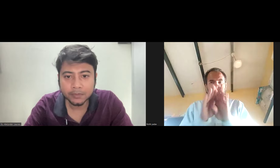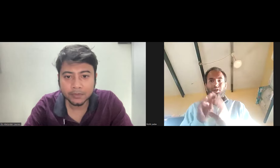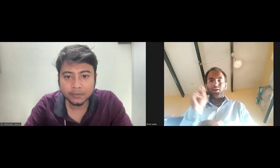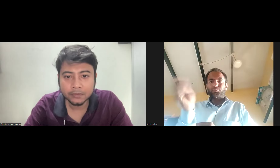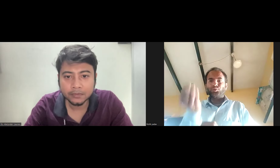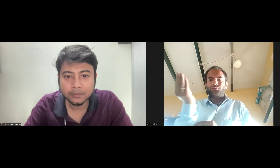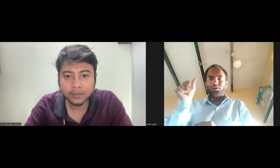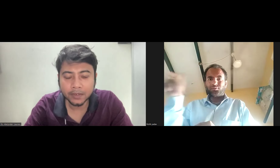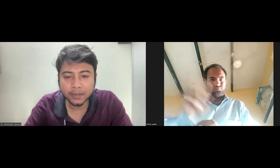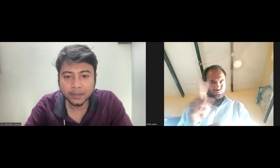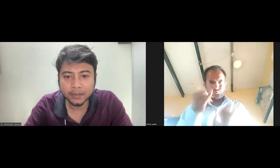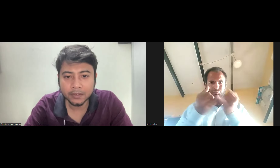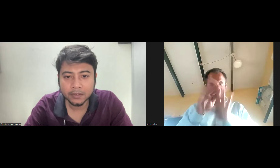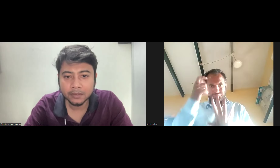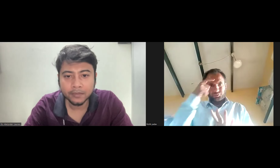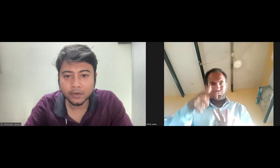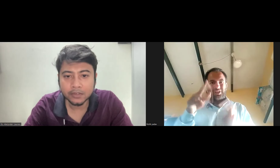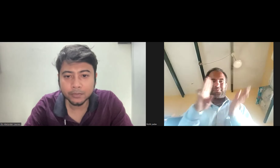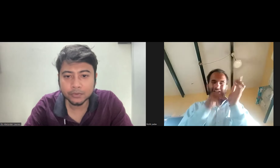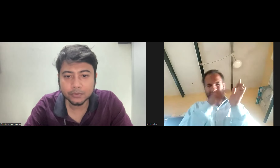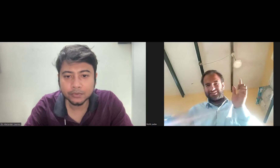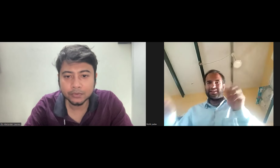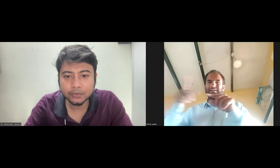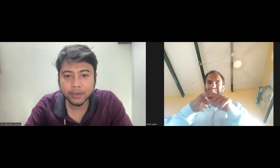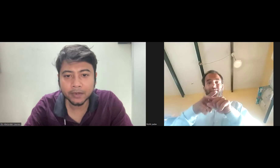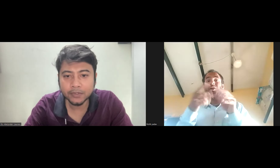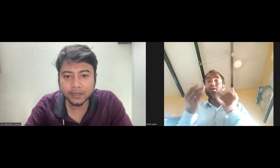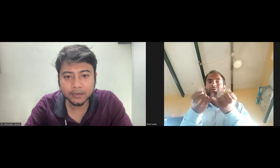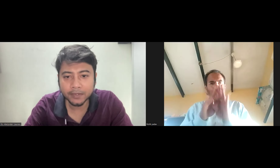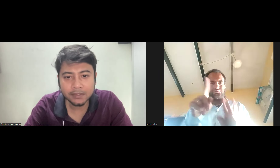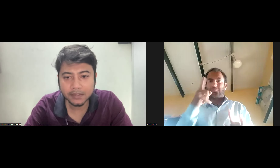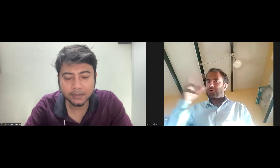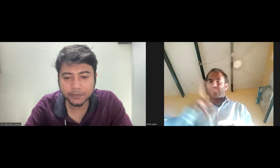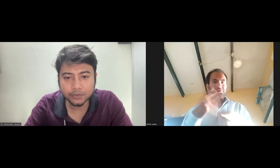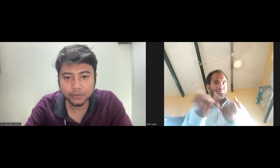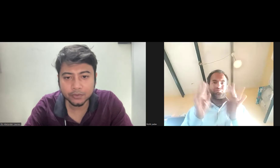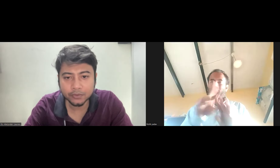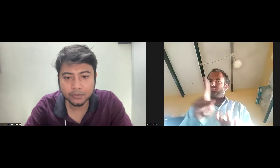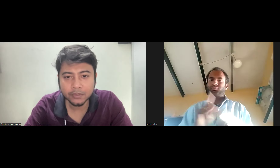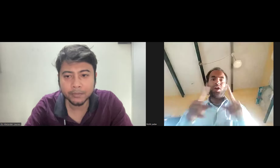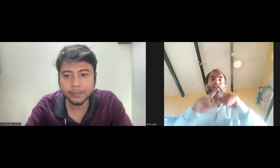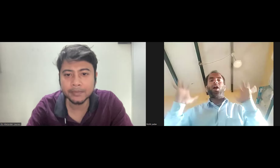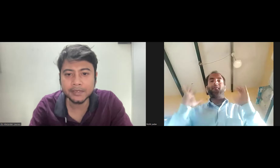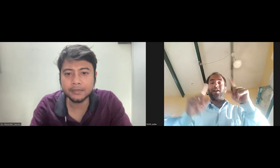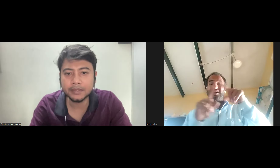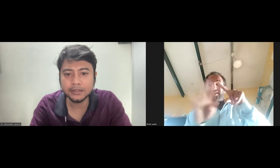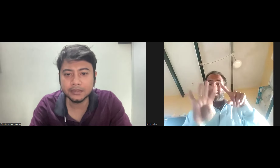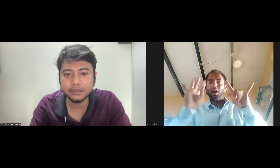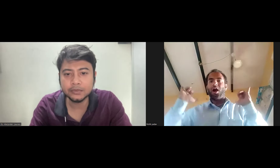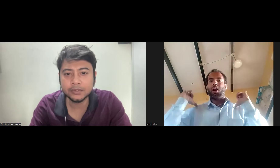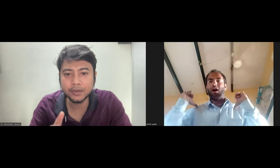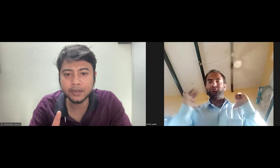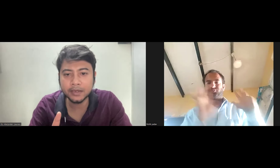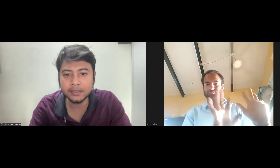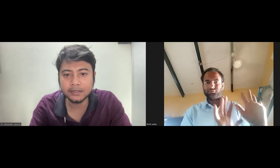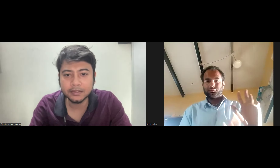Tulsi plan. Sunday. We are not supposed to. Monday to Saturday weekend. Sunday we shouldn't do. Some people said, Mataji.